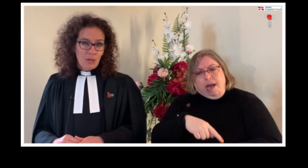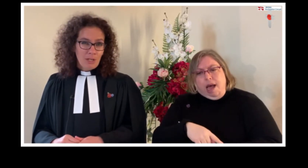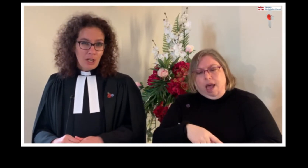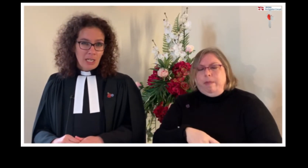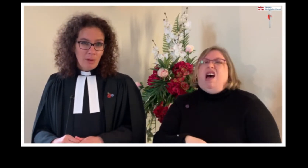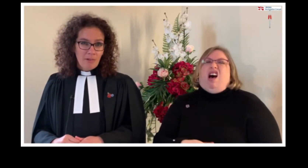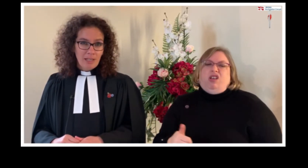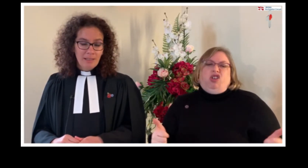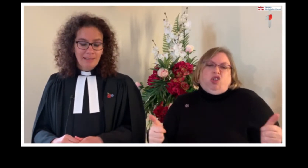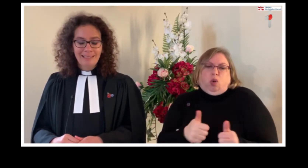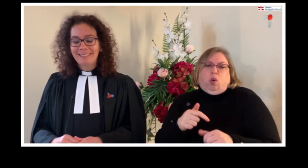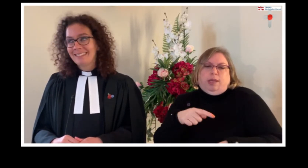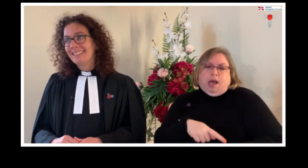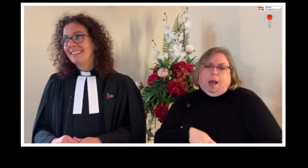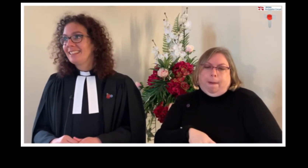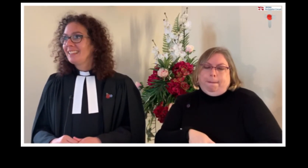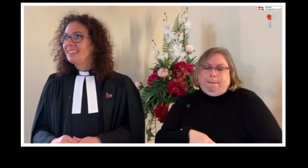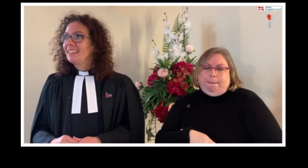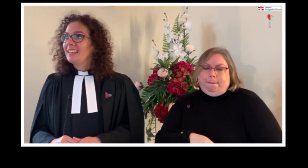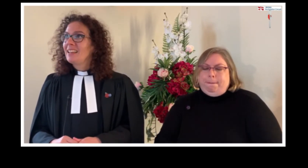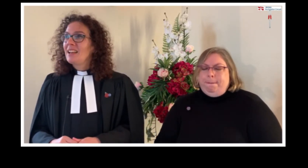Who knew in January,